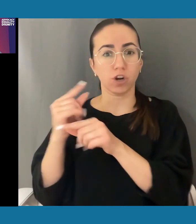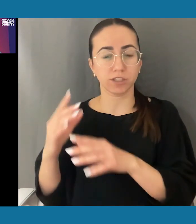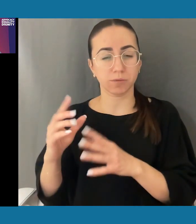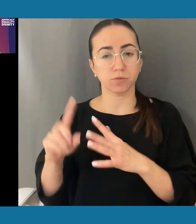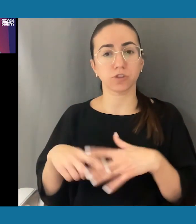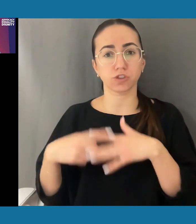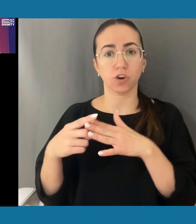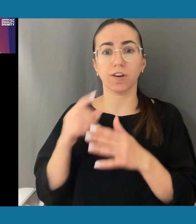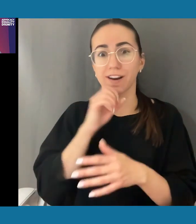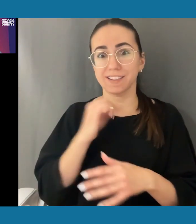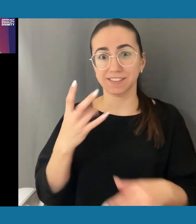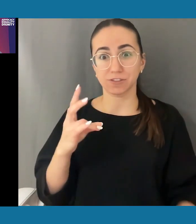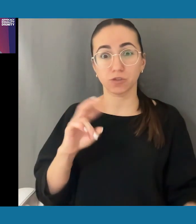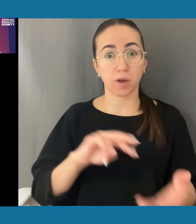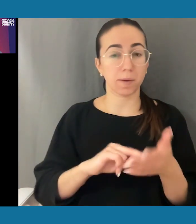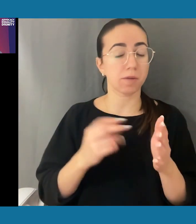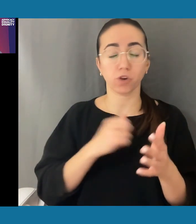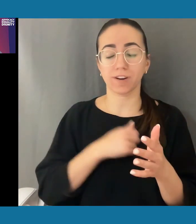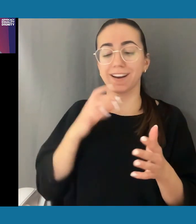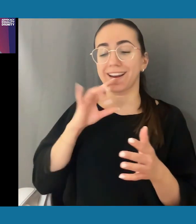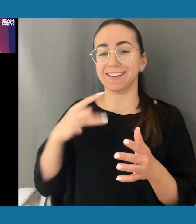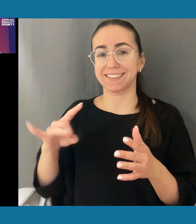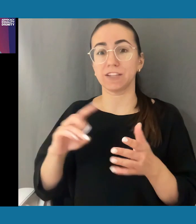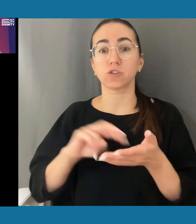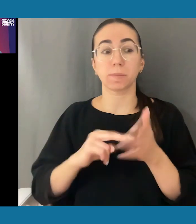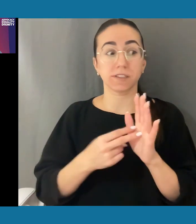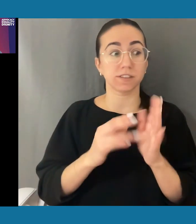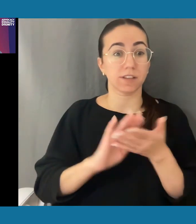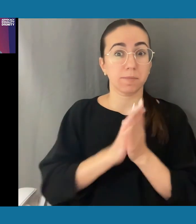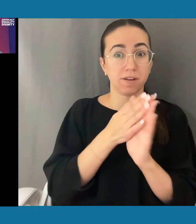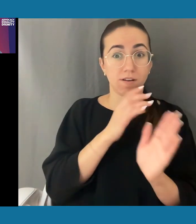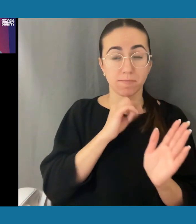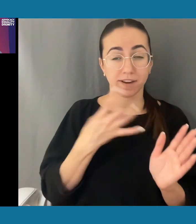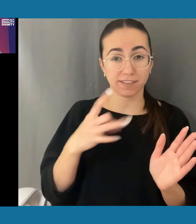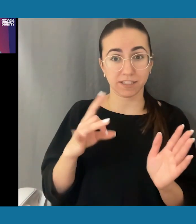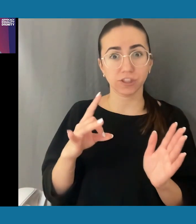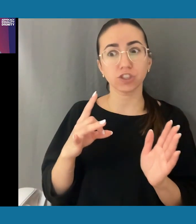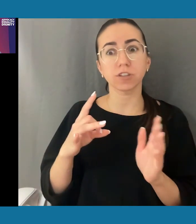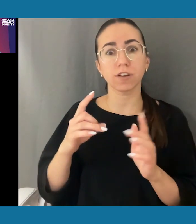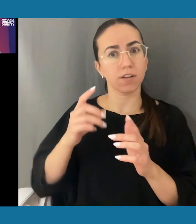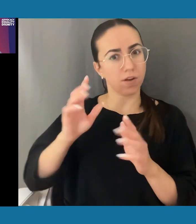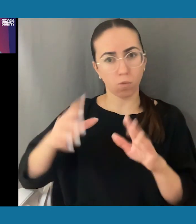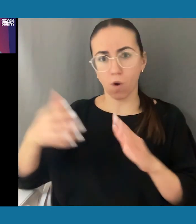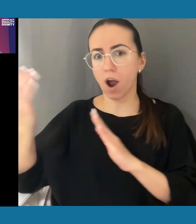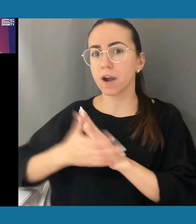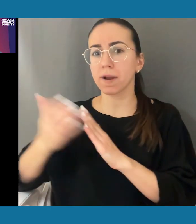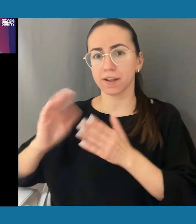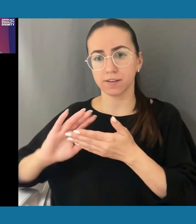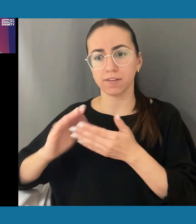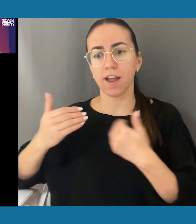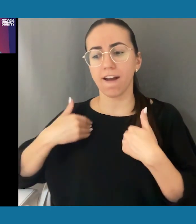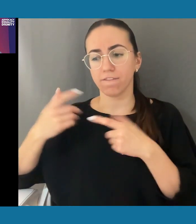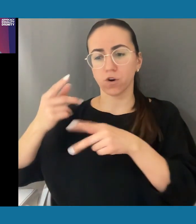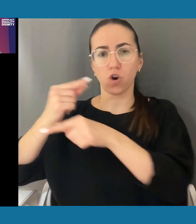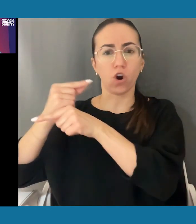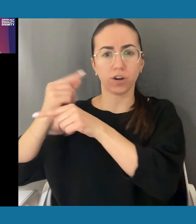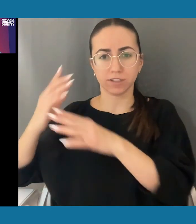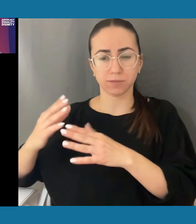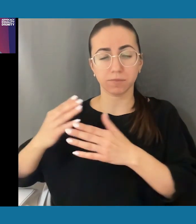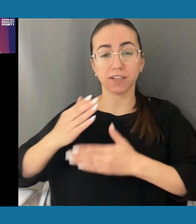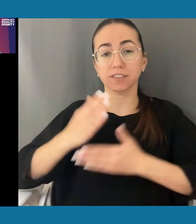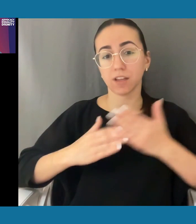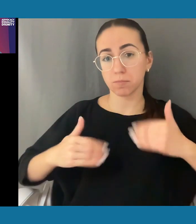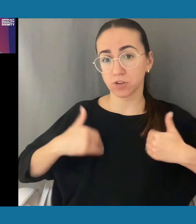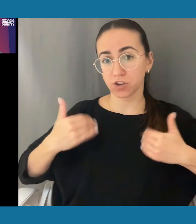day they turned 18. And that was a very well-intentioned law based on some young disabled people who were